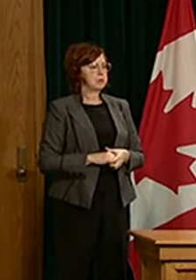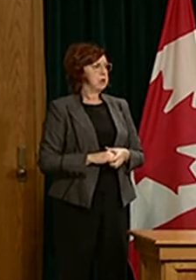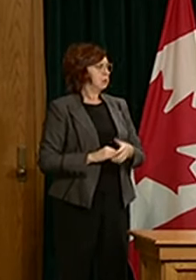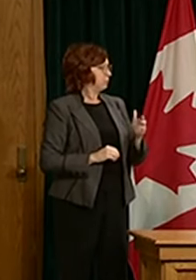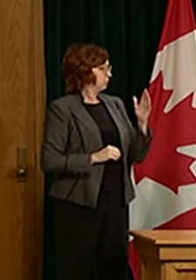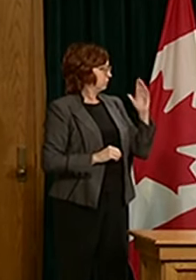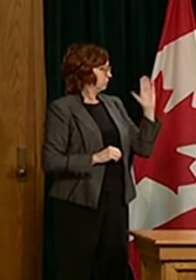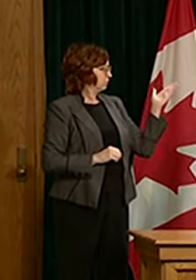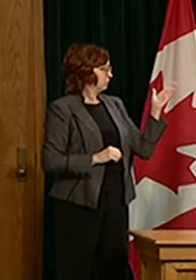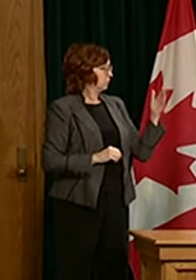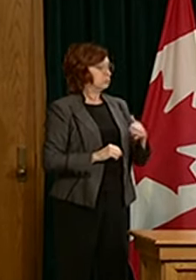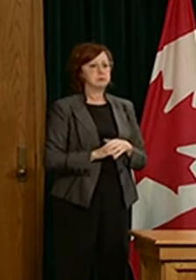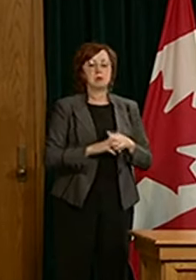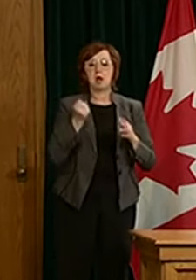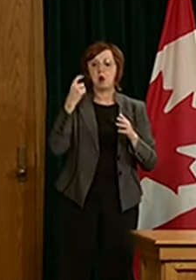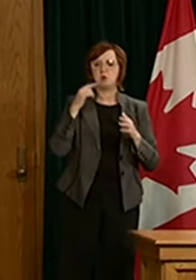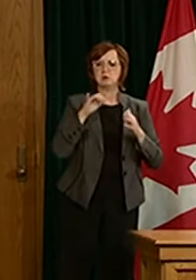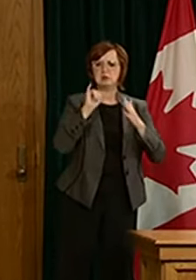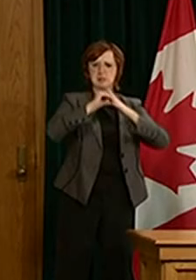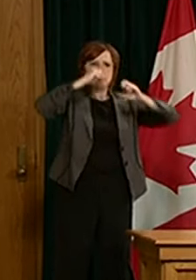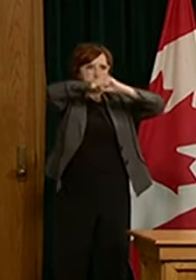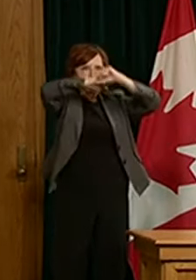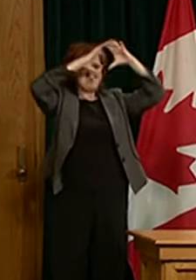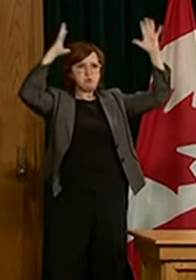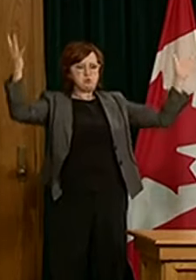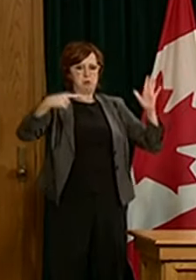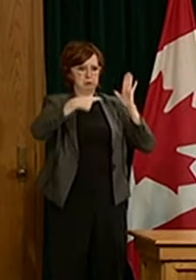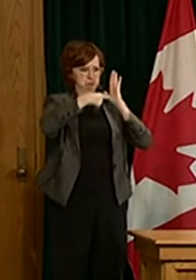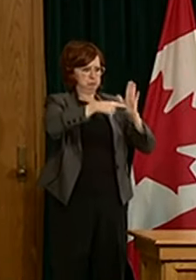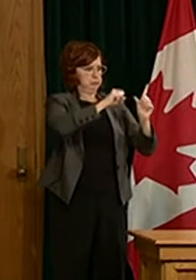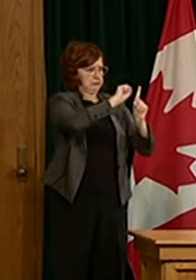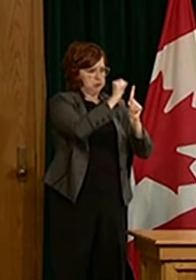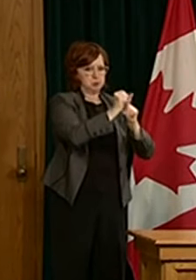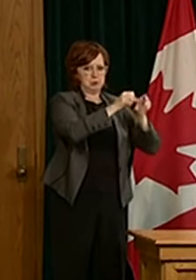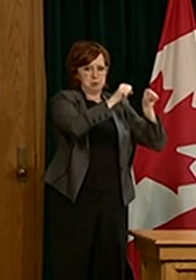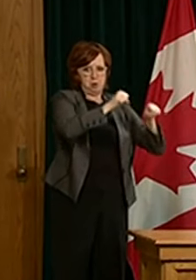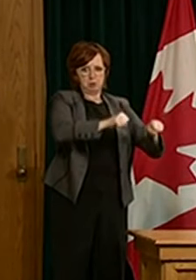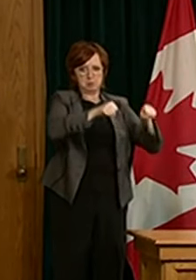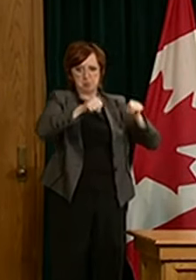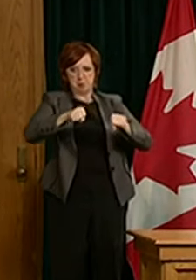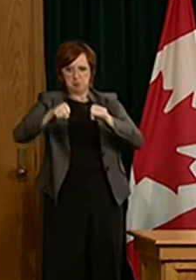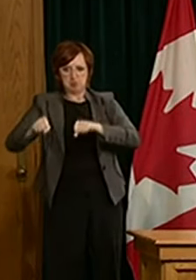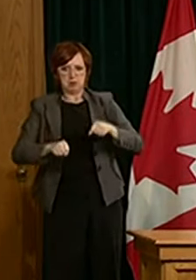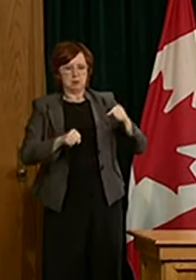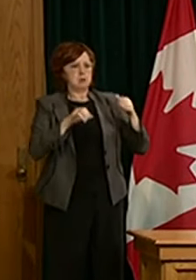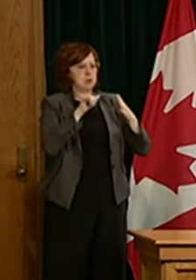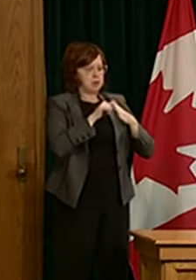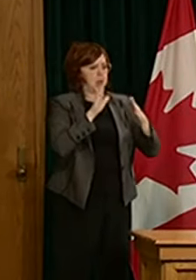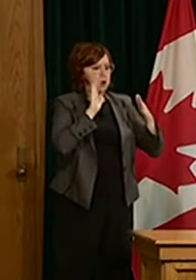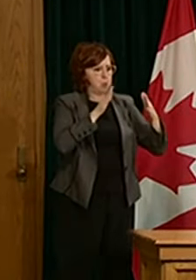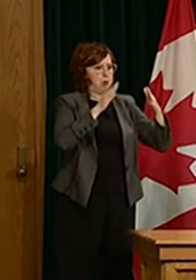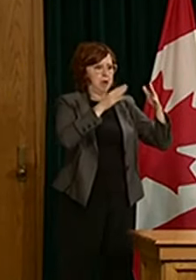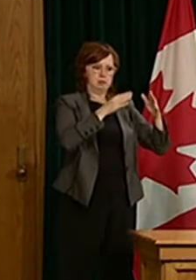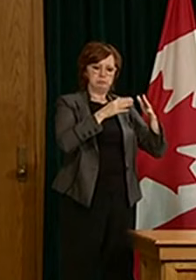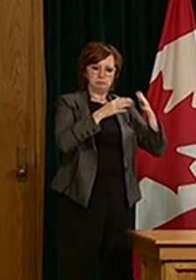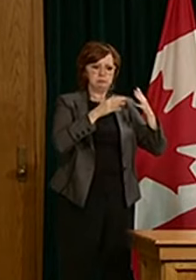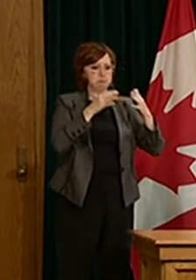So an introduction to dynamic modeling. This type of modeling that we chose to use helps assess the impact over time of various